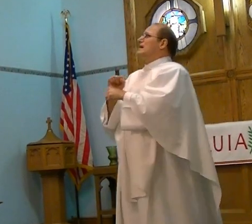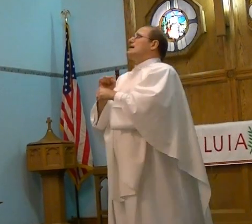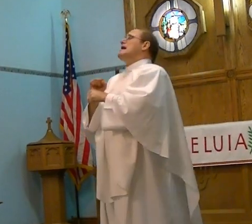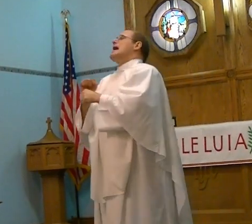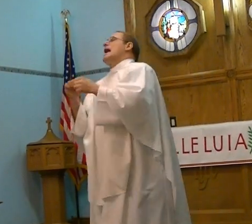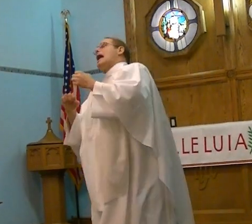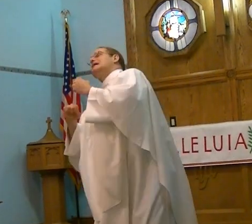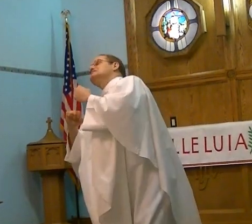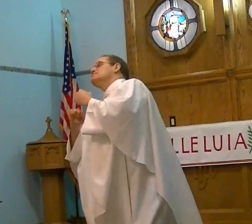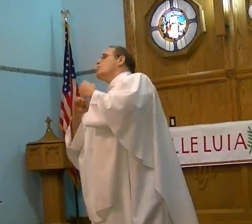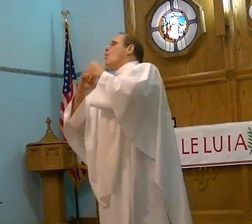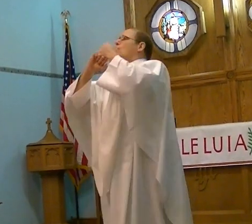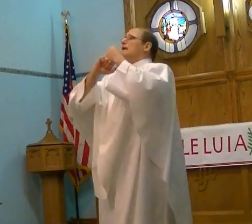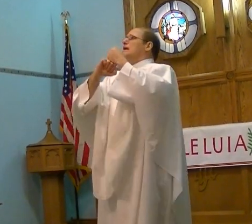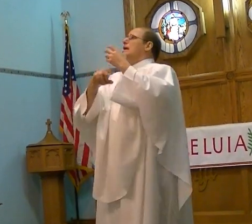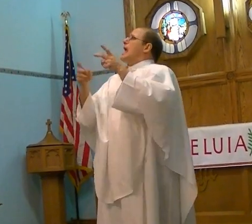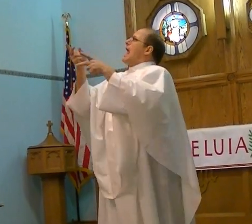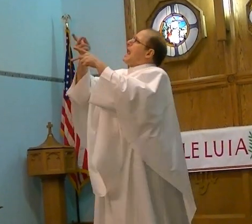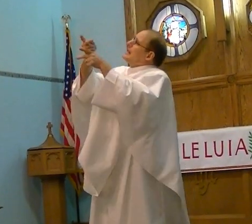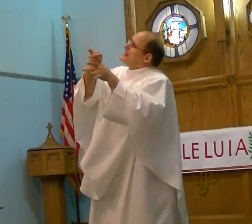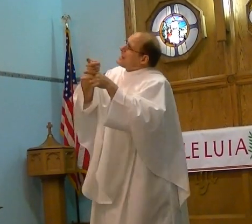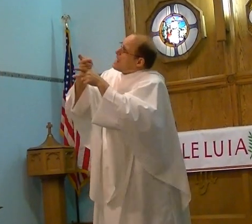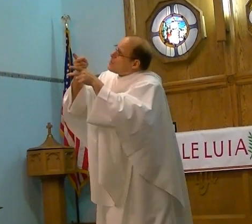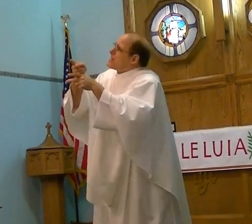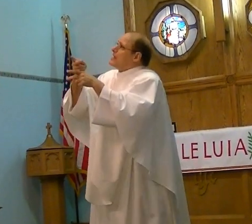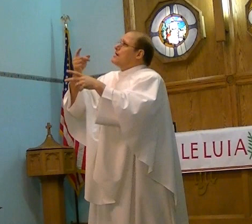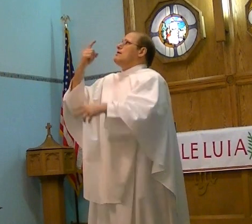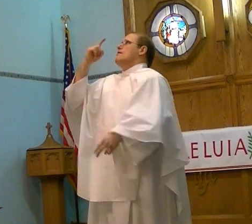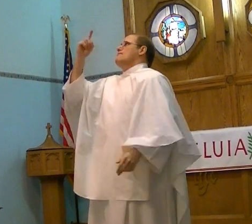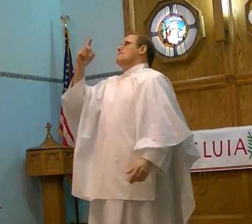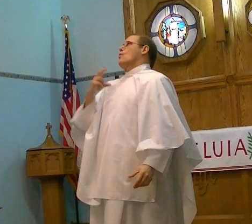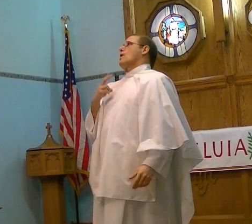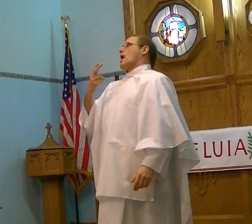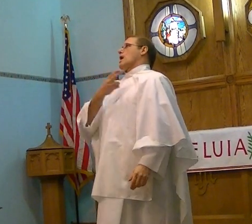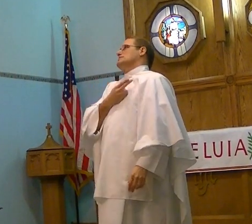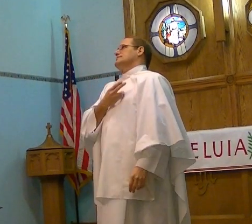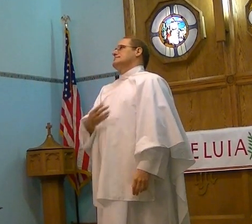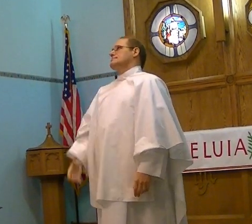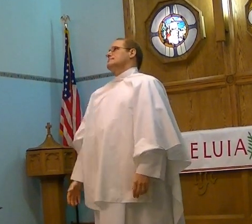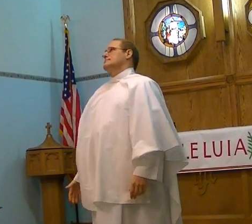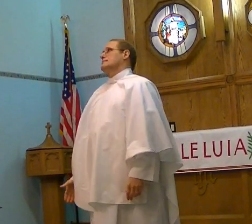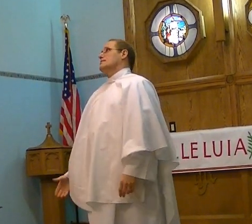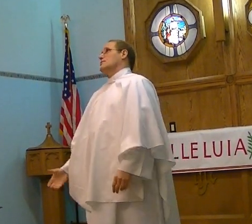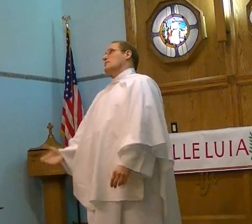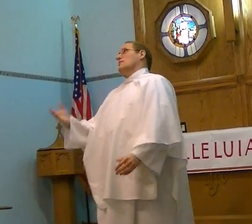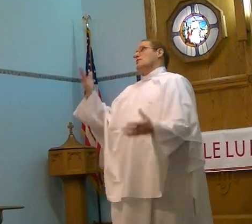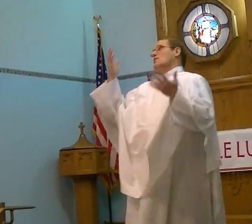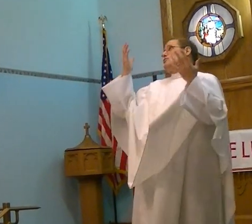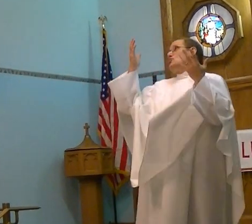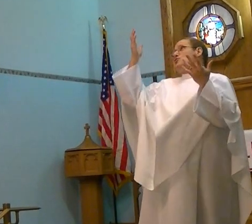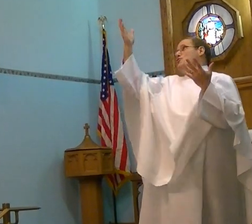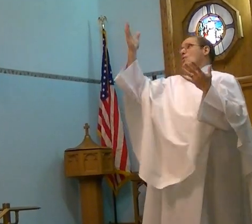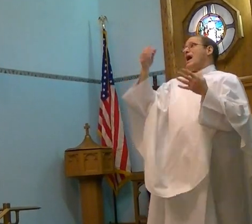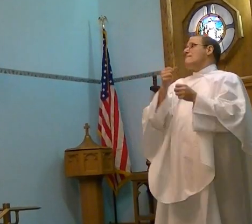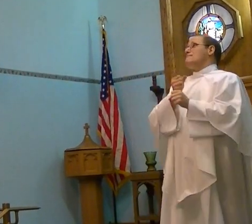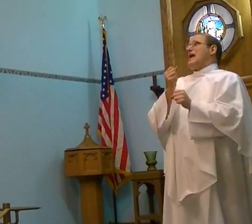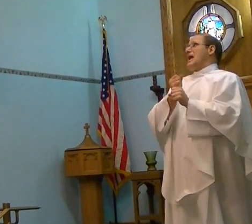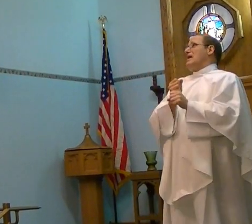and supporting and caring for us. Since have made